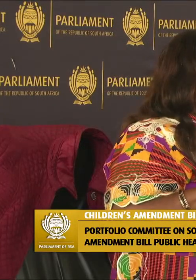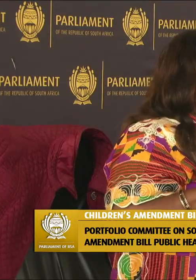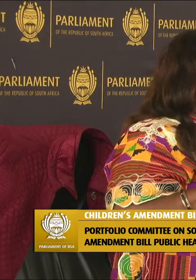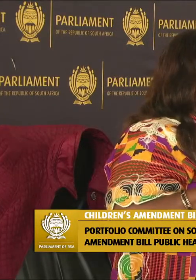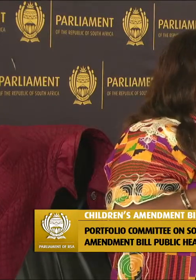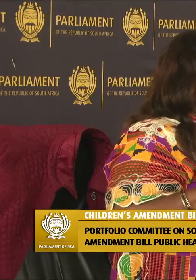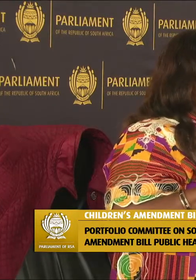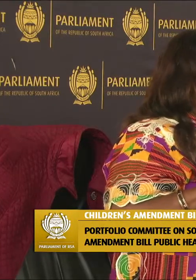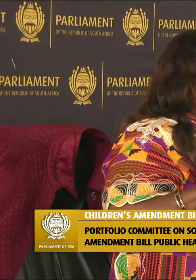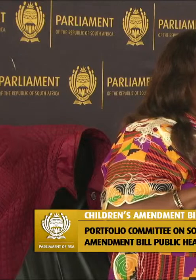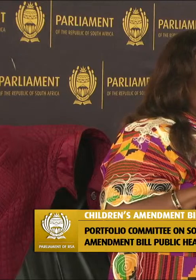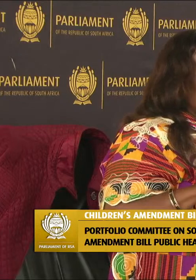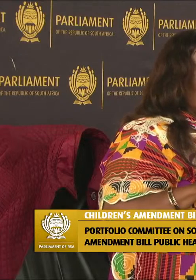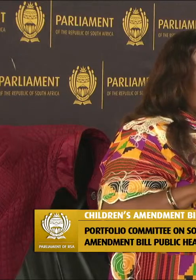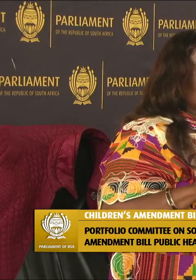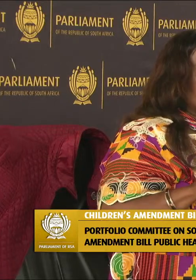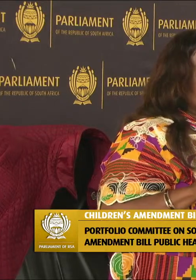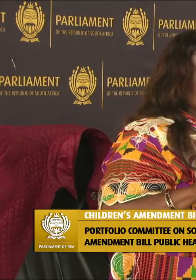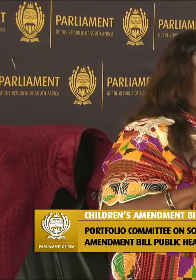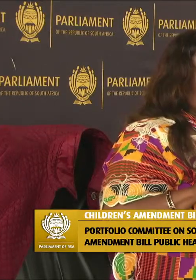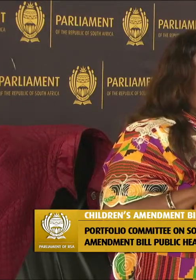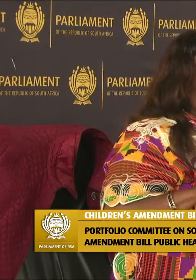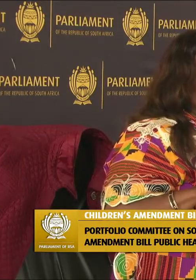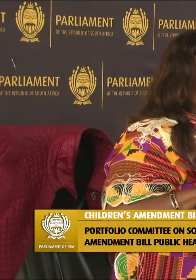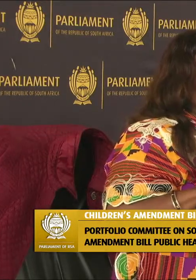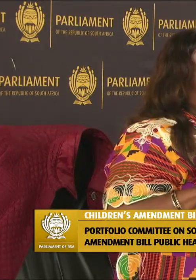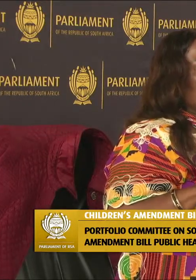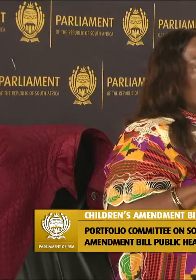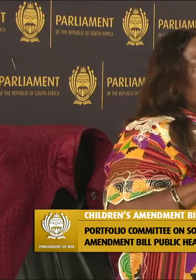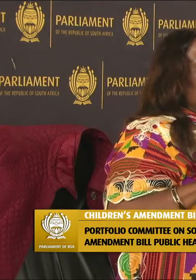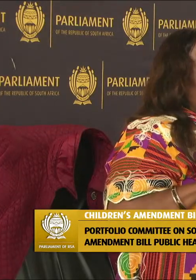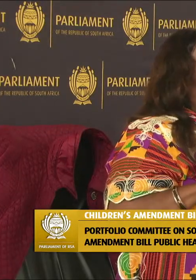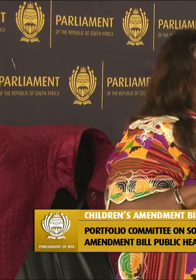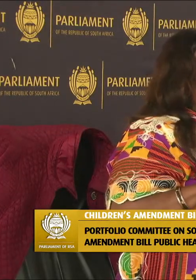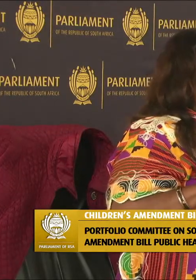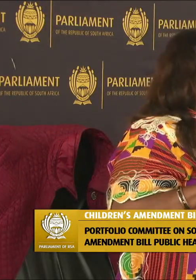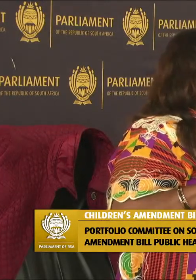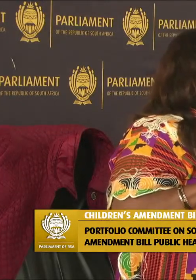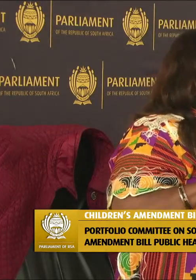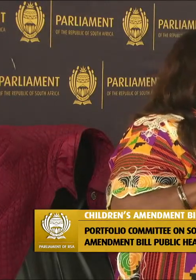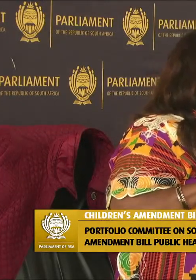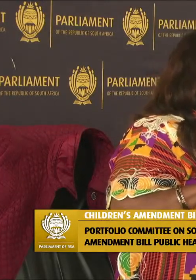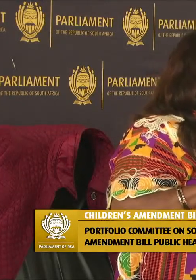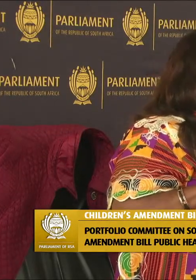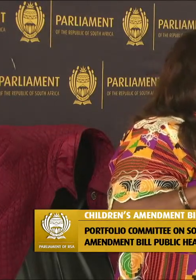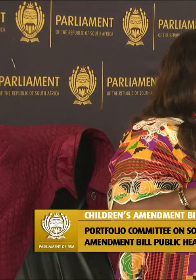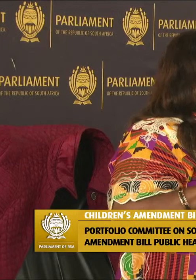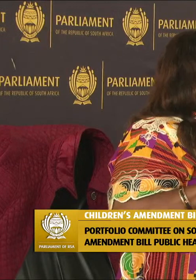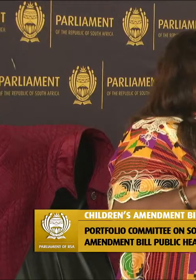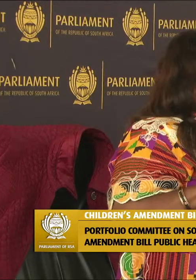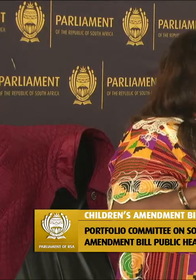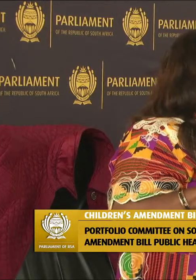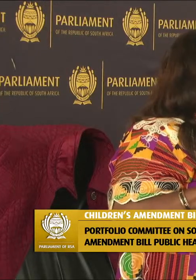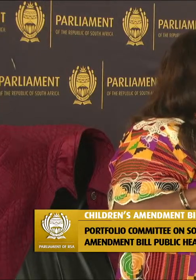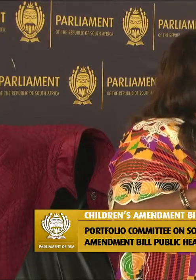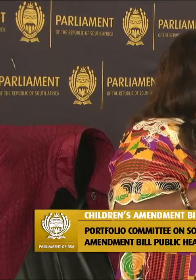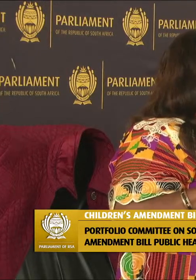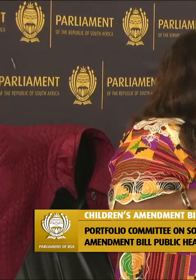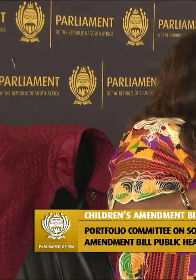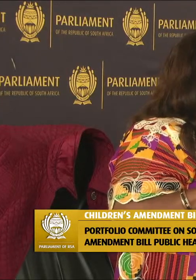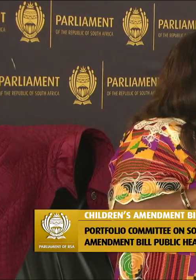yezigaba okanye yamanqanaba achatshazelwa ngulomthetho okanye sisihlomelo mthetho